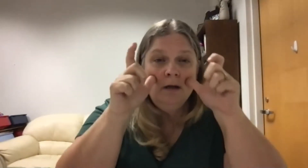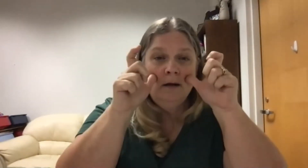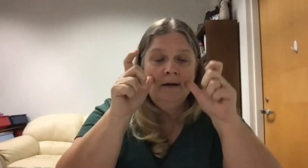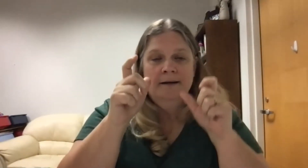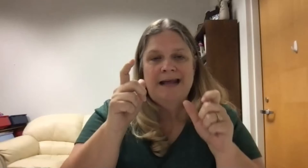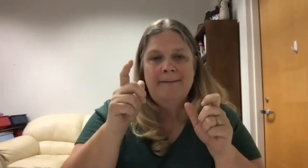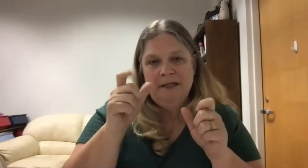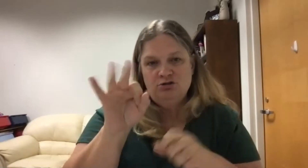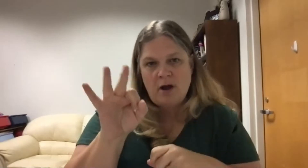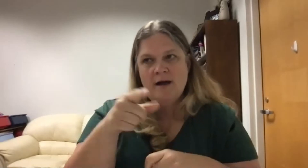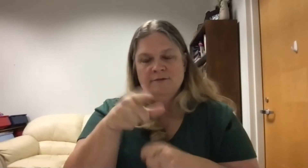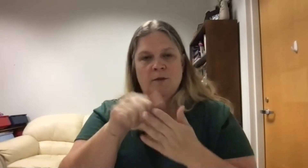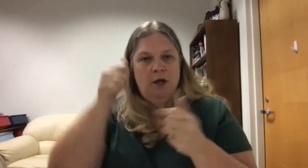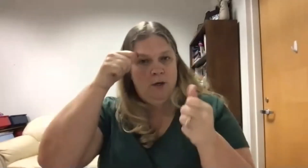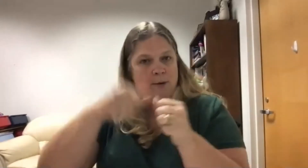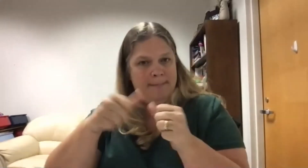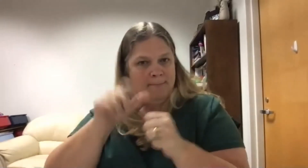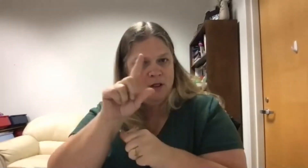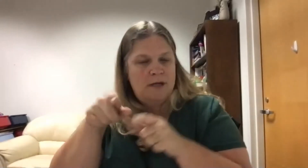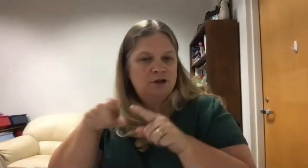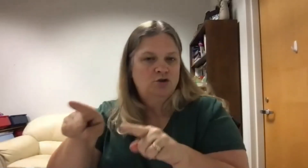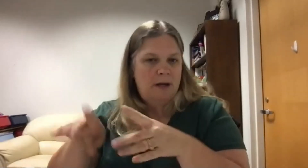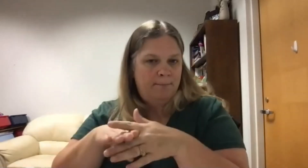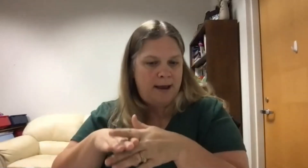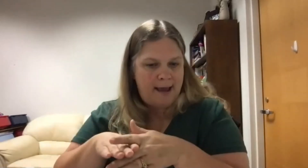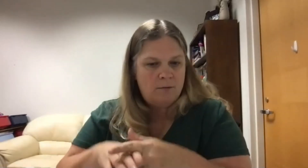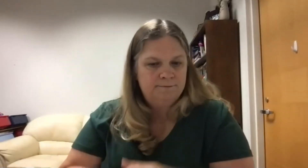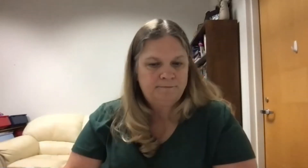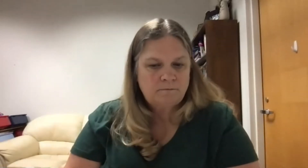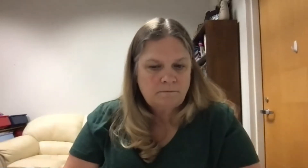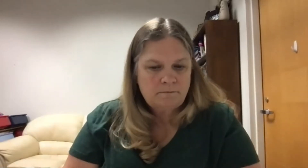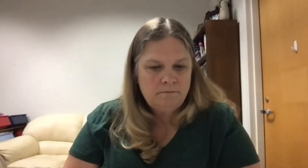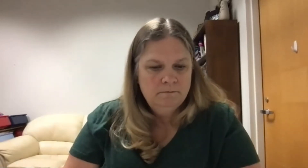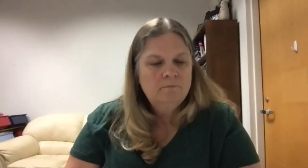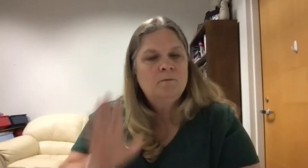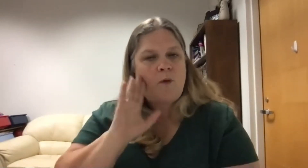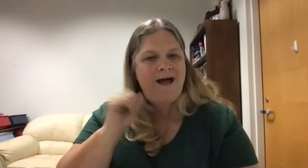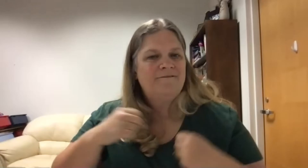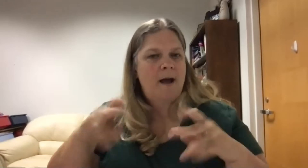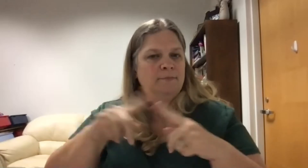I'll have 3 questions up for you, which are a snapshot for you to remember those questions during break.